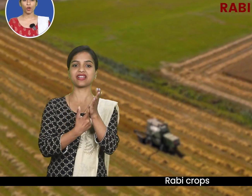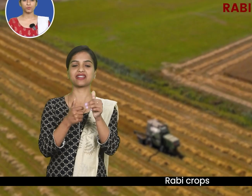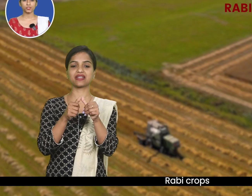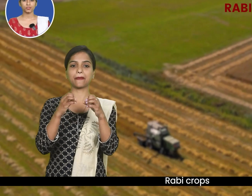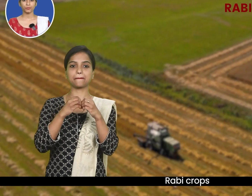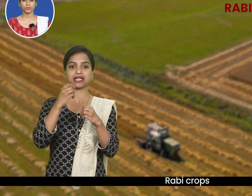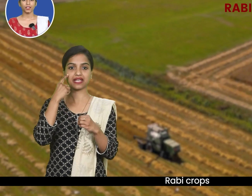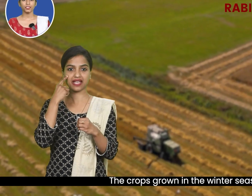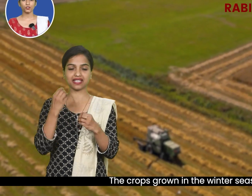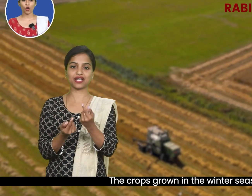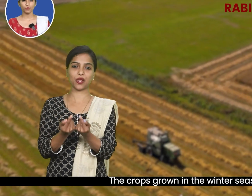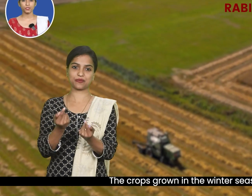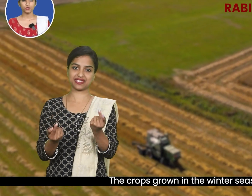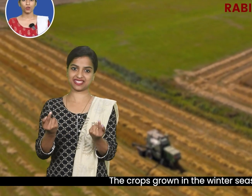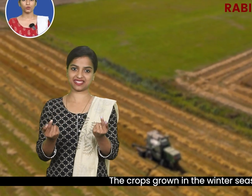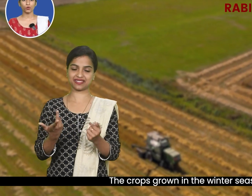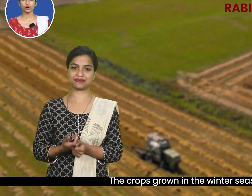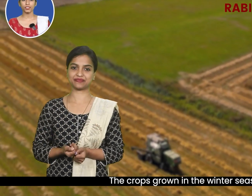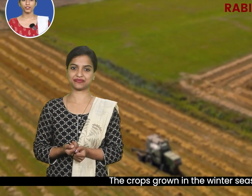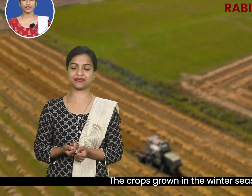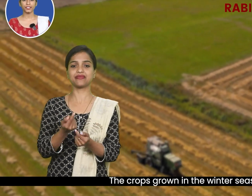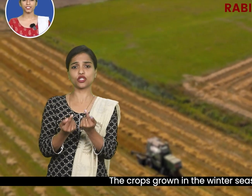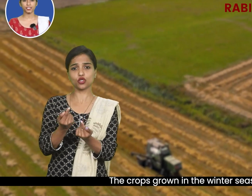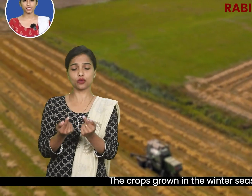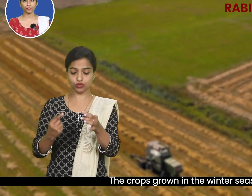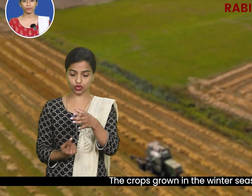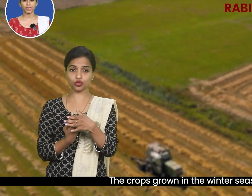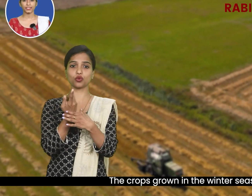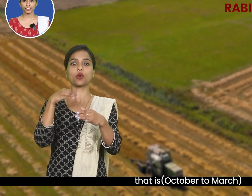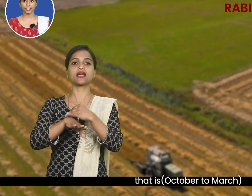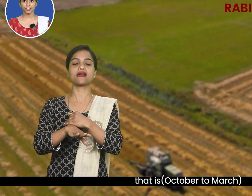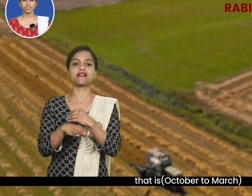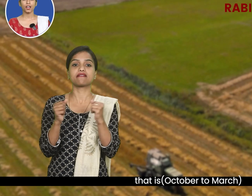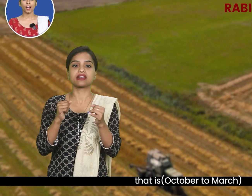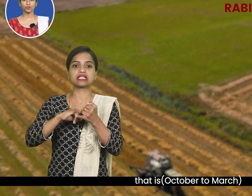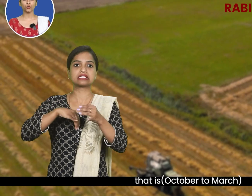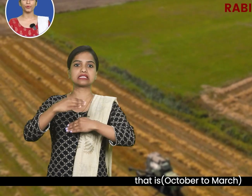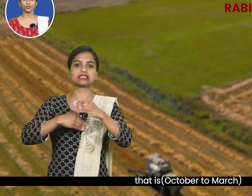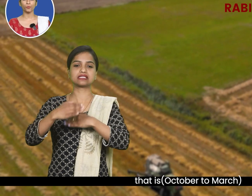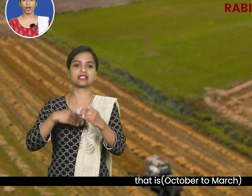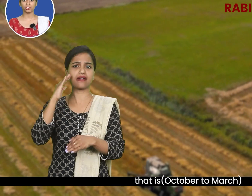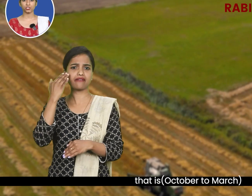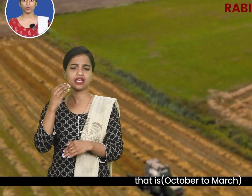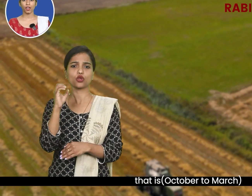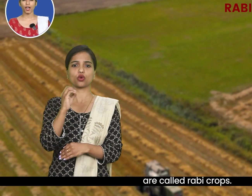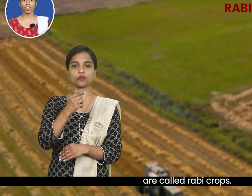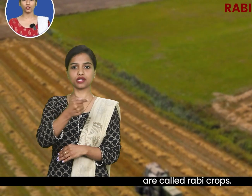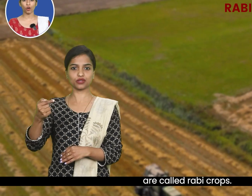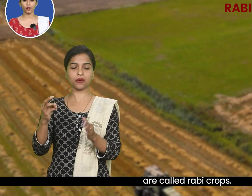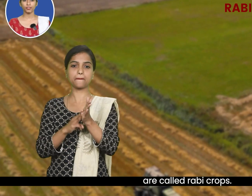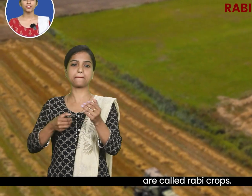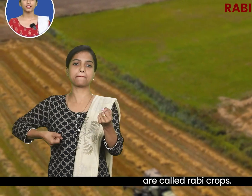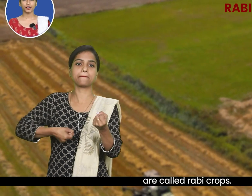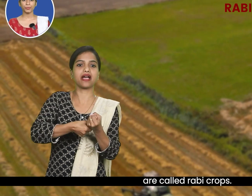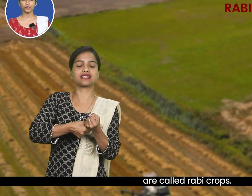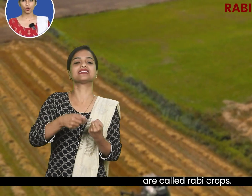Rabi crops. The crops grown in the winter season, that is October to March, are